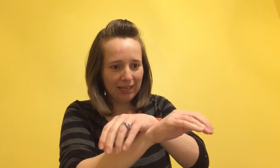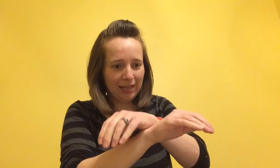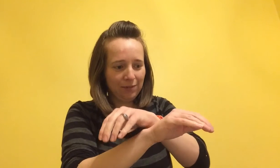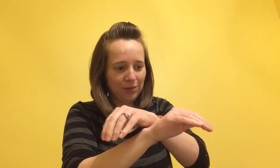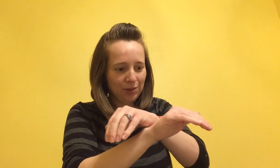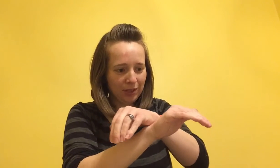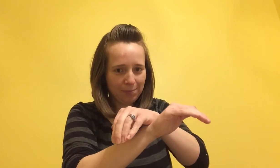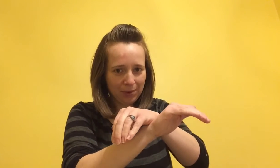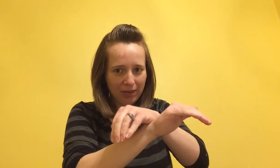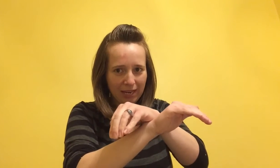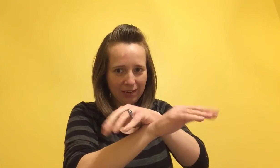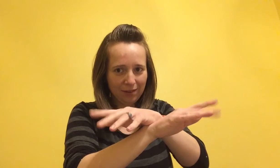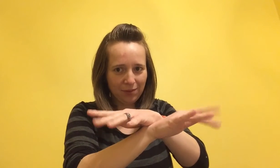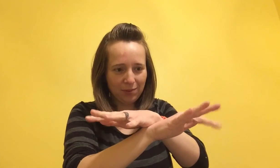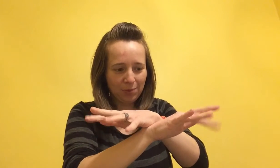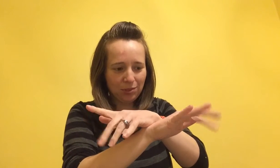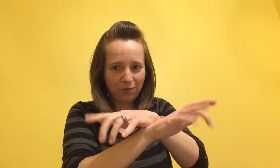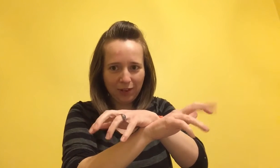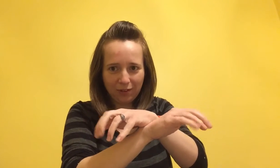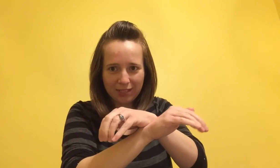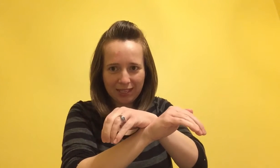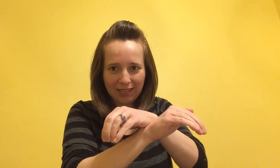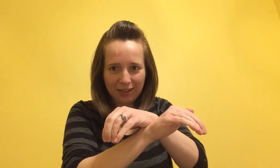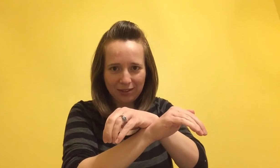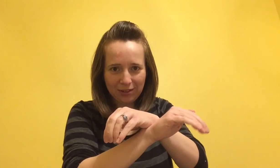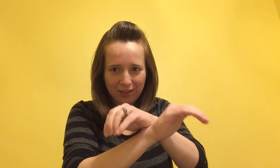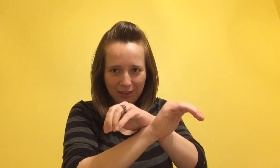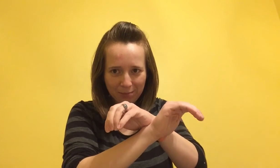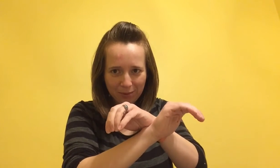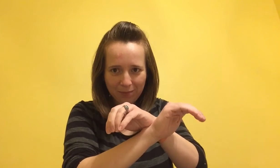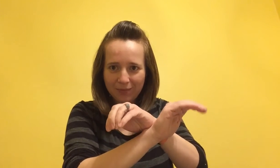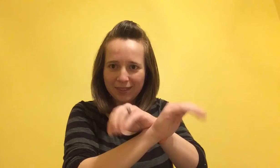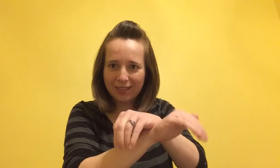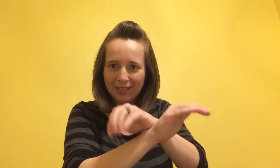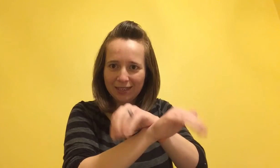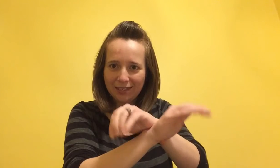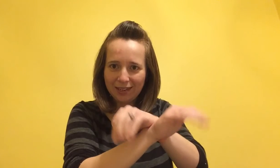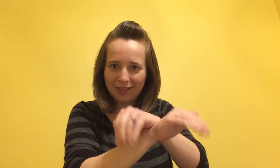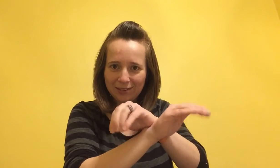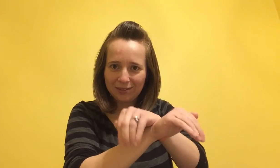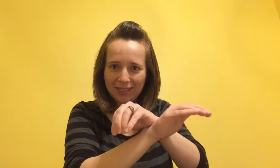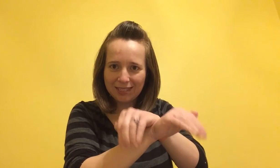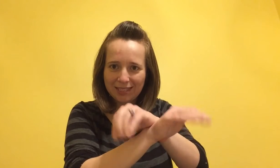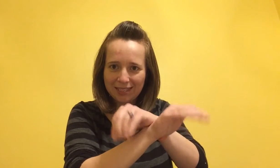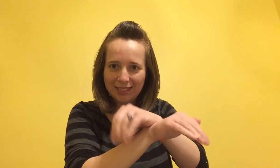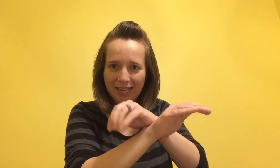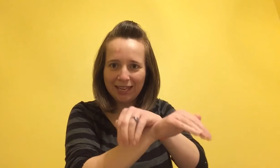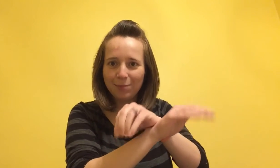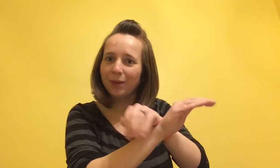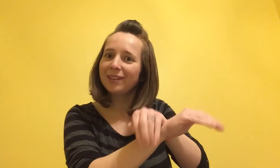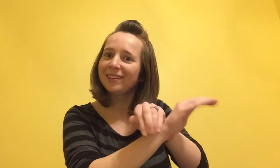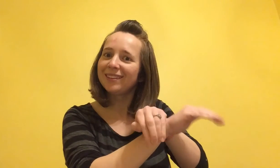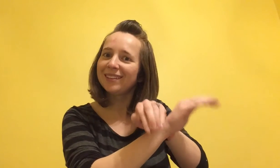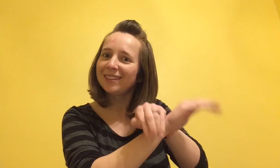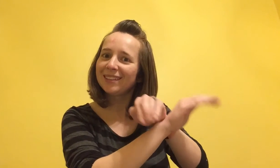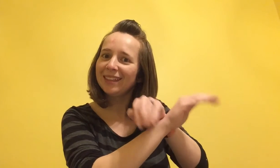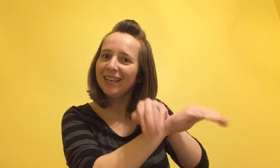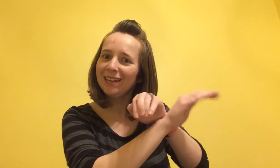And if you if you put your fingers together and cup them, kind of do this. This is ladybug.